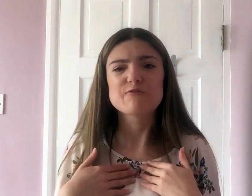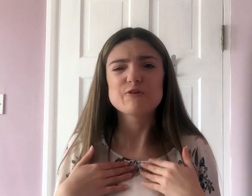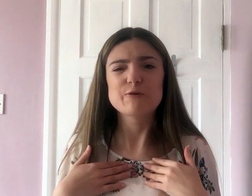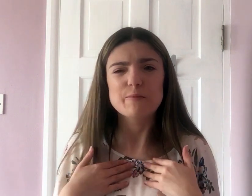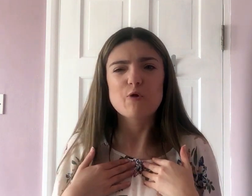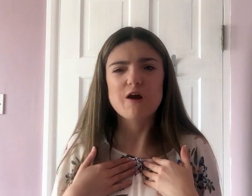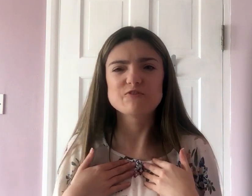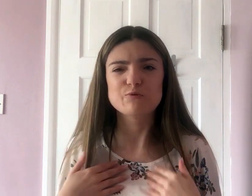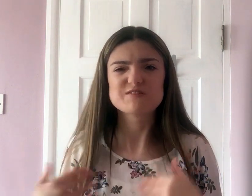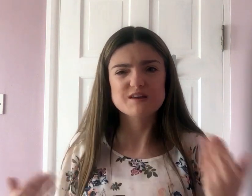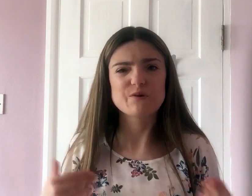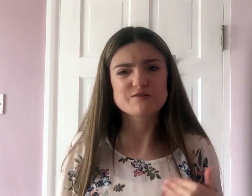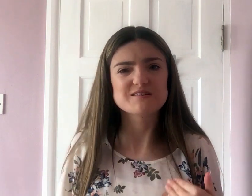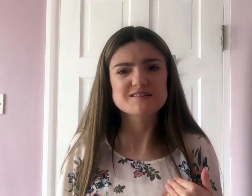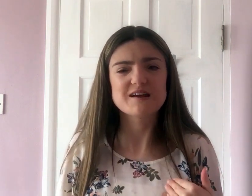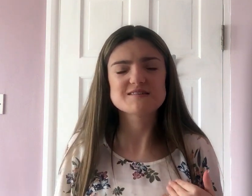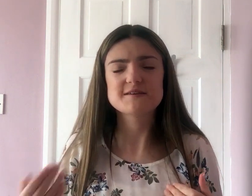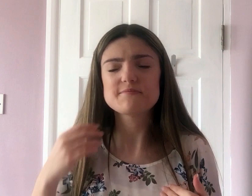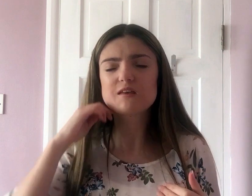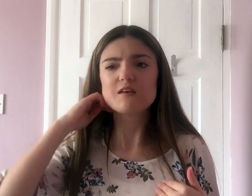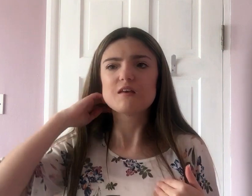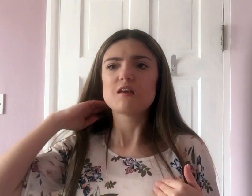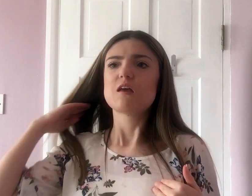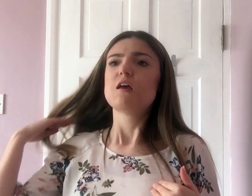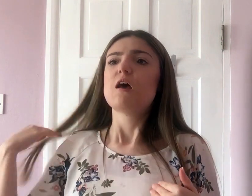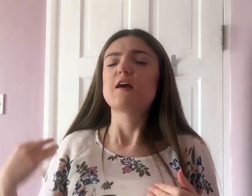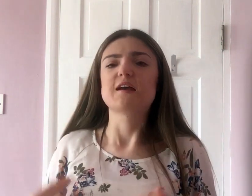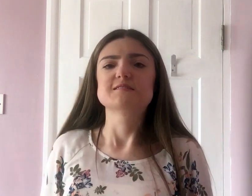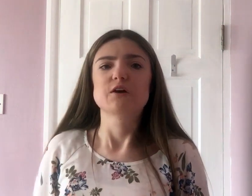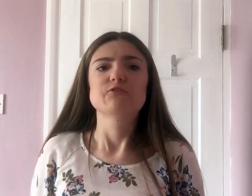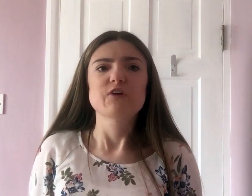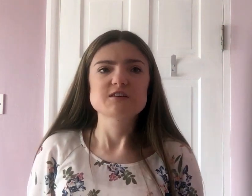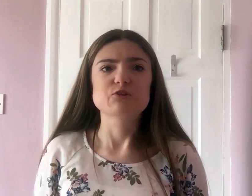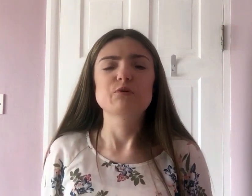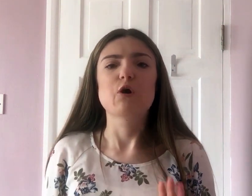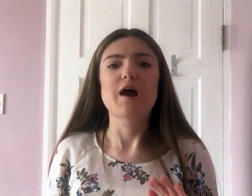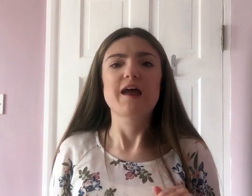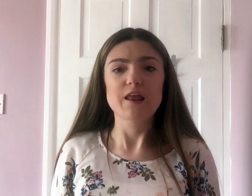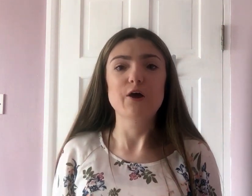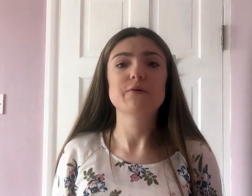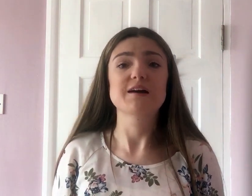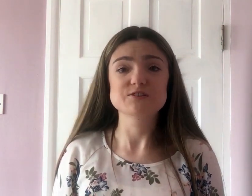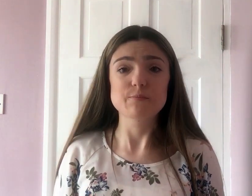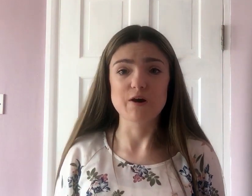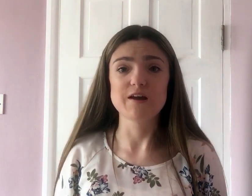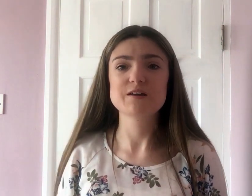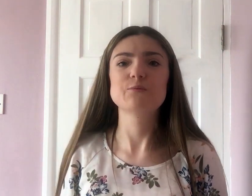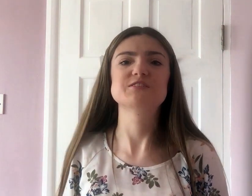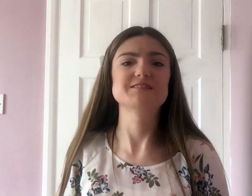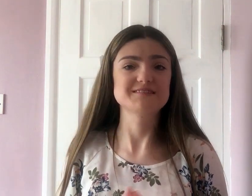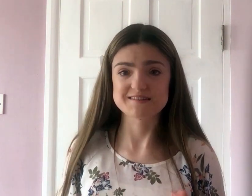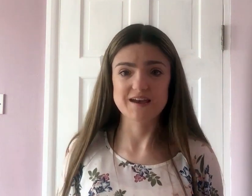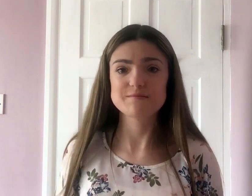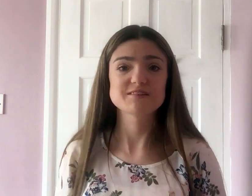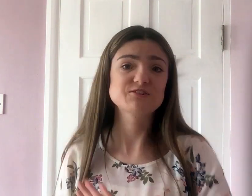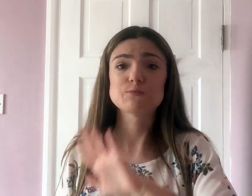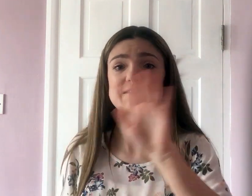feel a little bit more comfortable that someone else understands them. Okay, so first off we've got hello and goodbye, which is the same, so it's just waving,